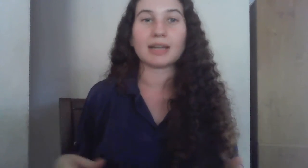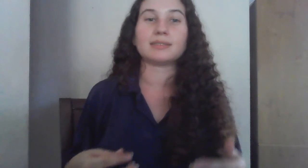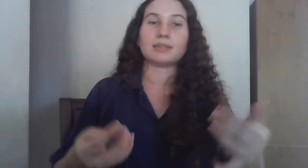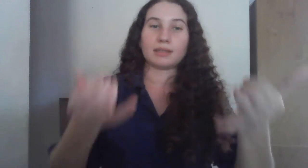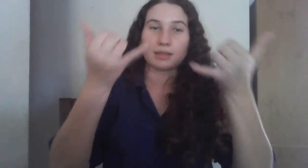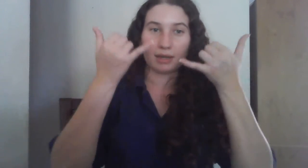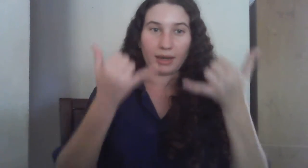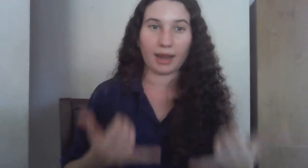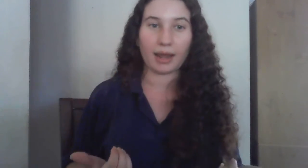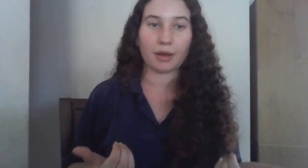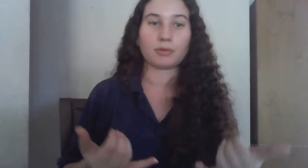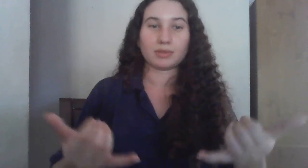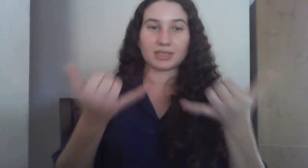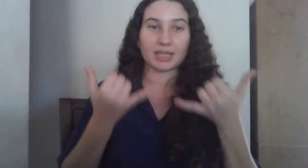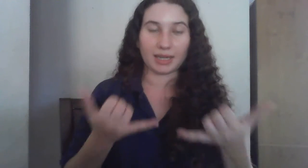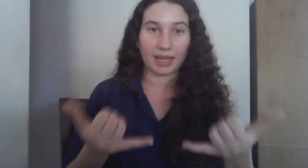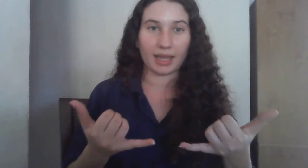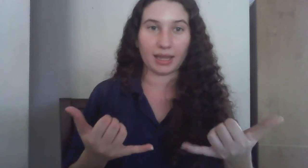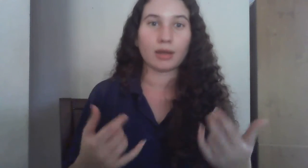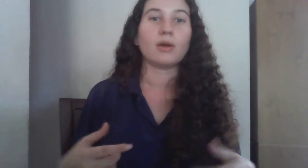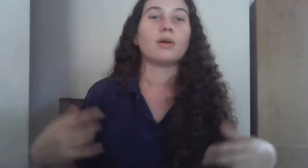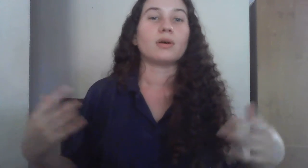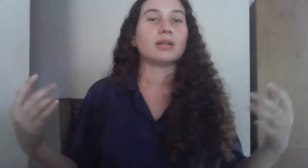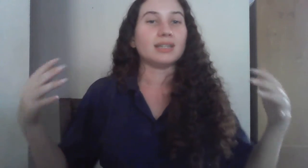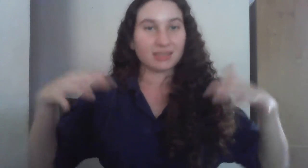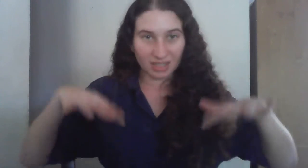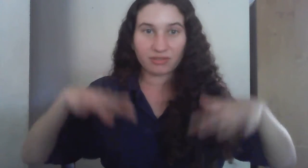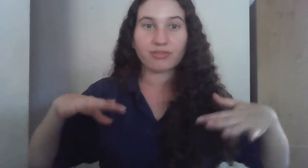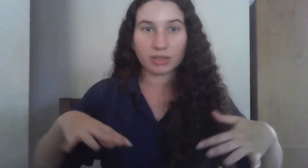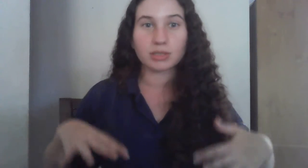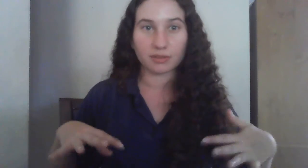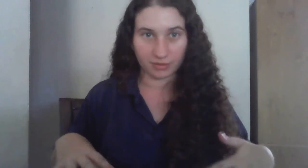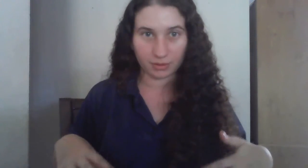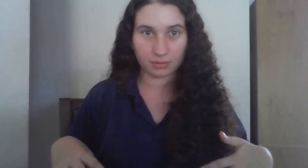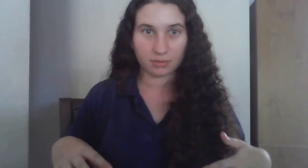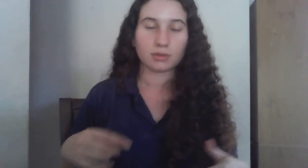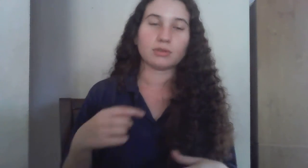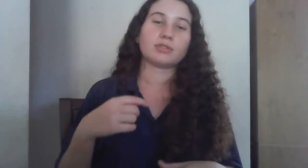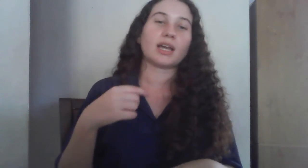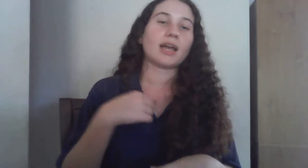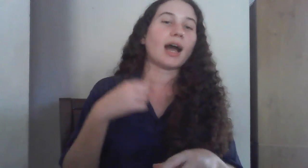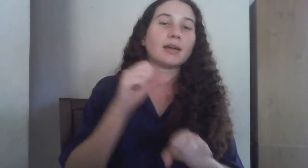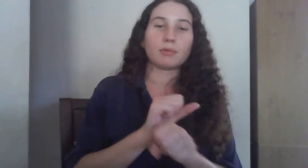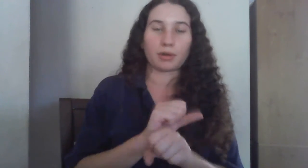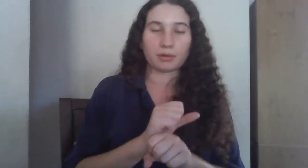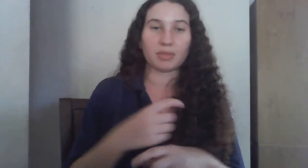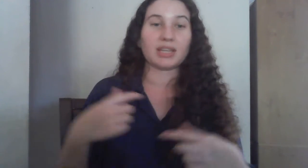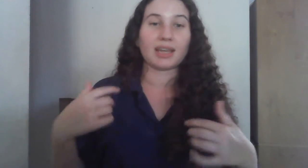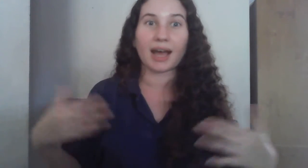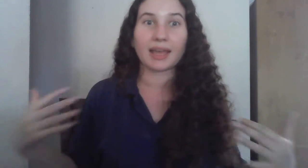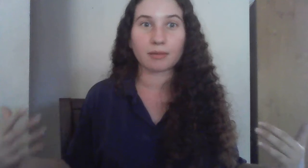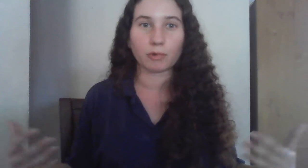as in now, today, is in front of you. You say, I work, meaning I am